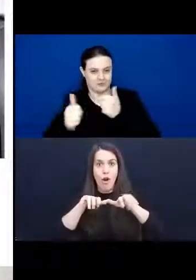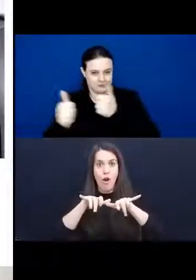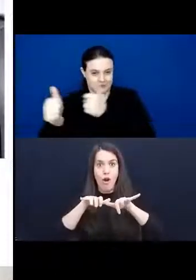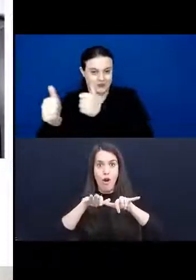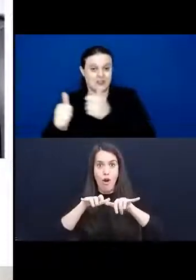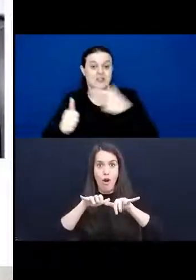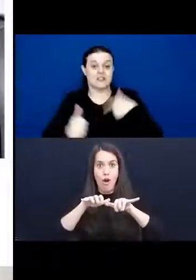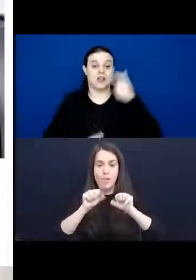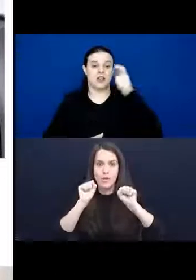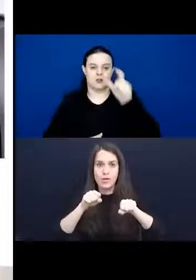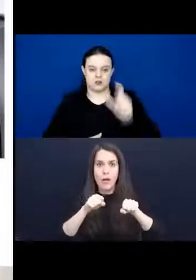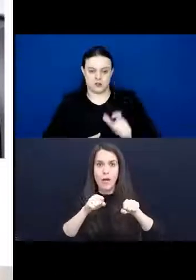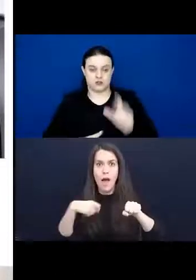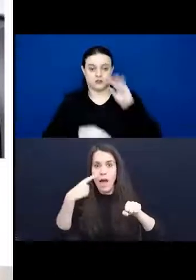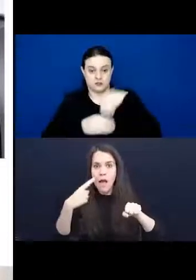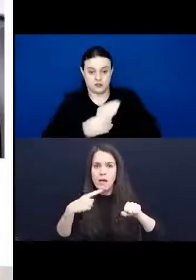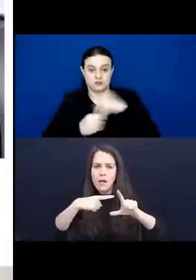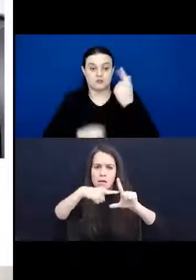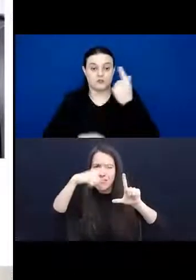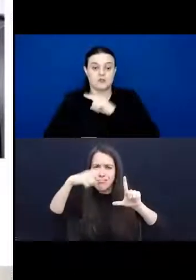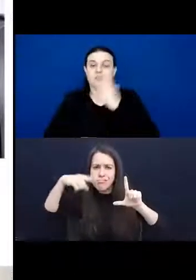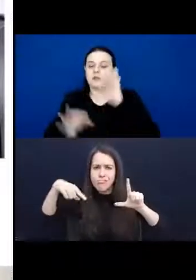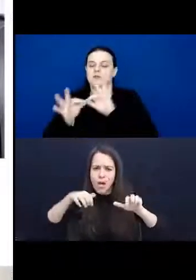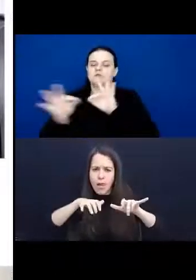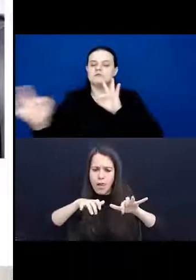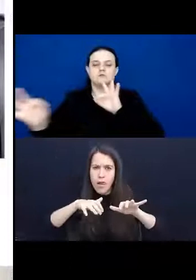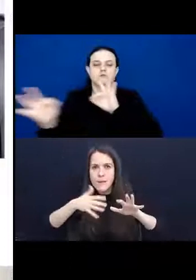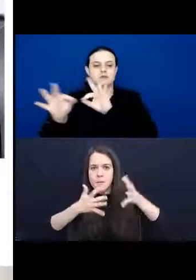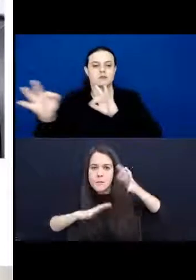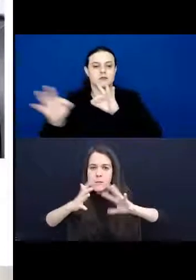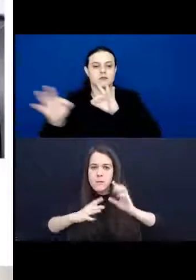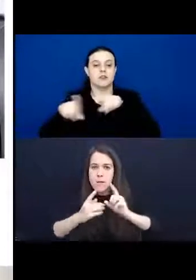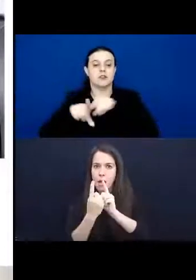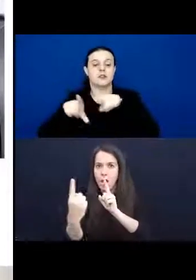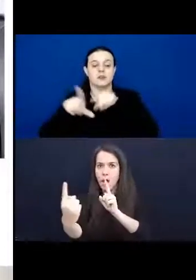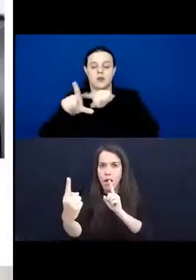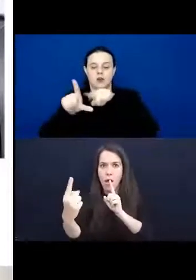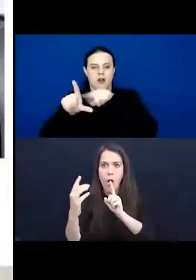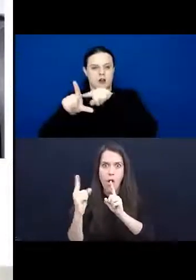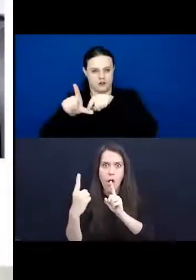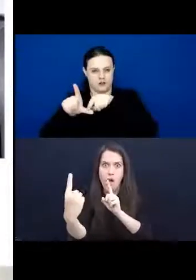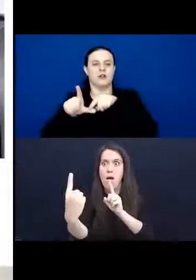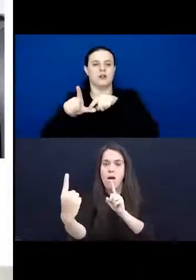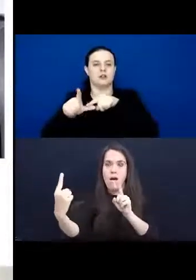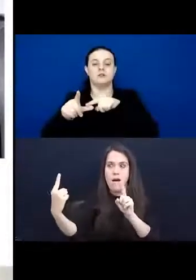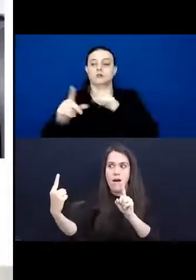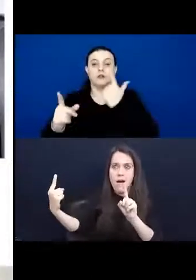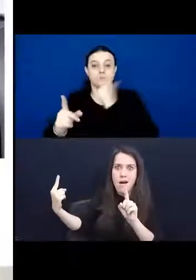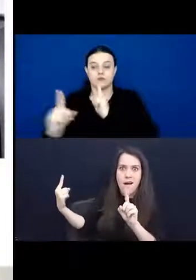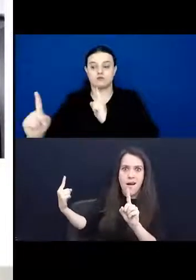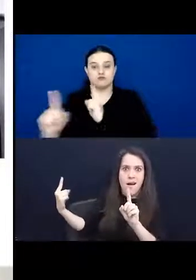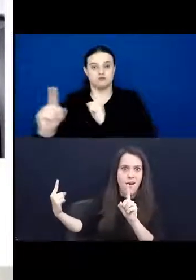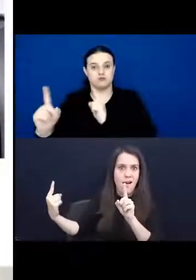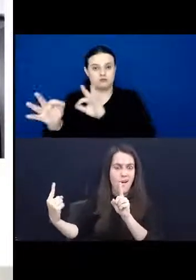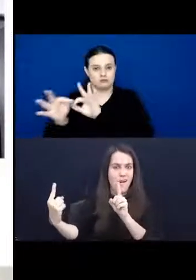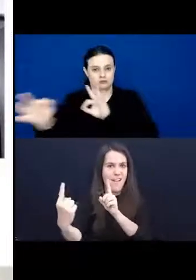algorithms, we were able to estimate the distance and the angle to the marker. So depending on these